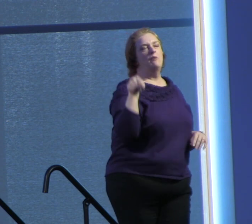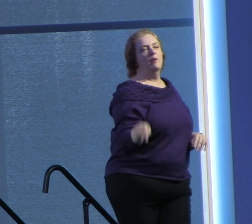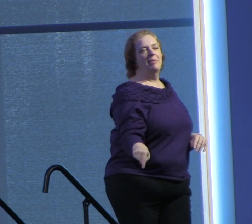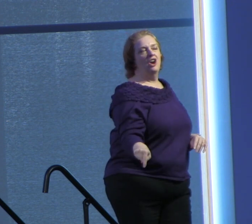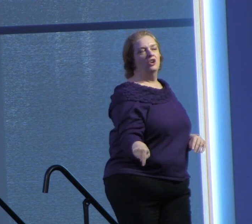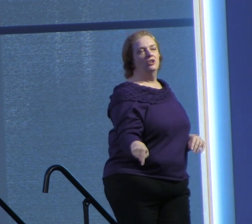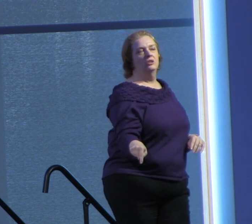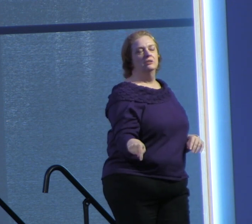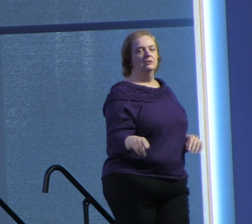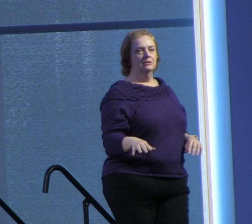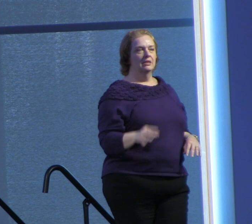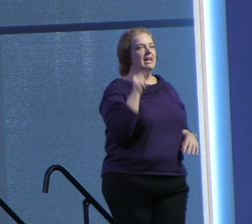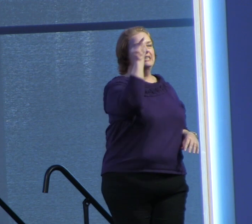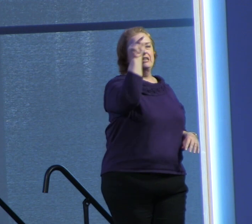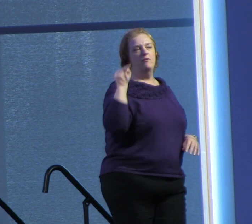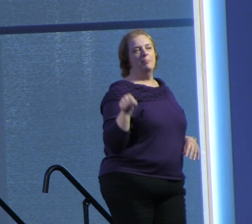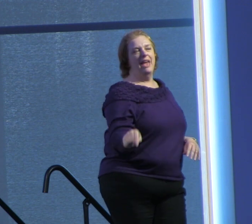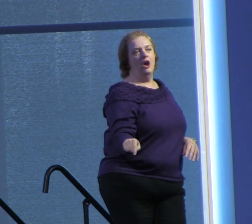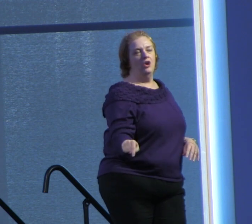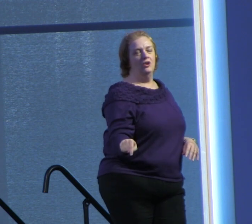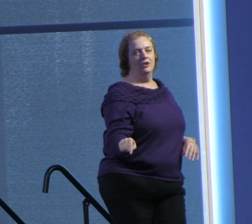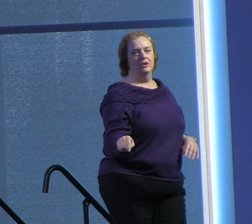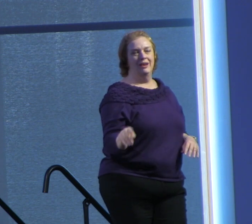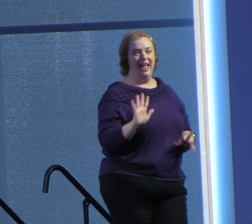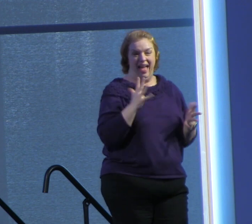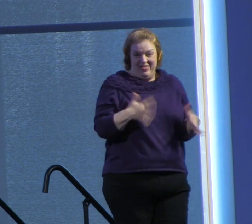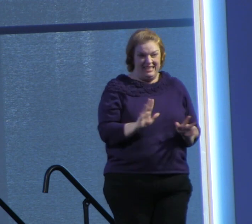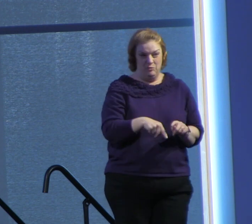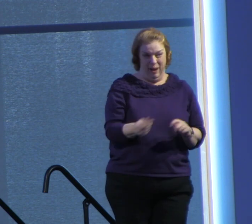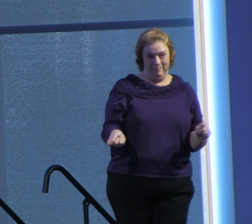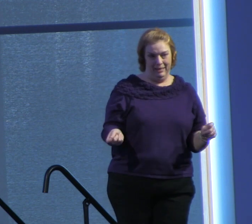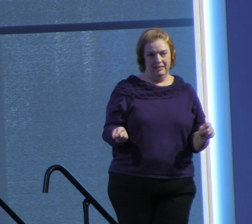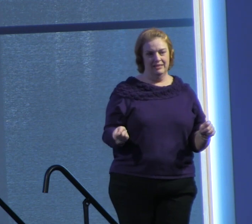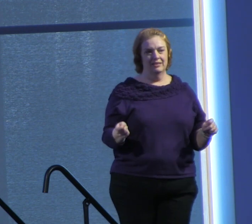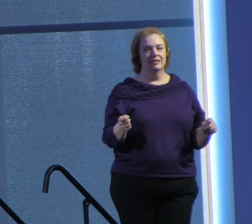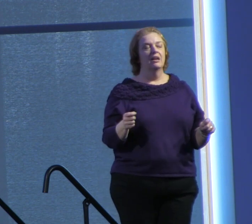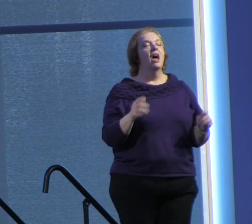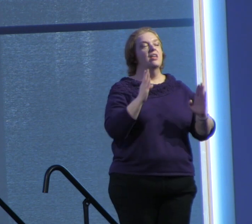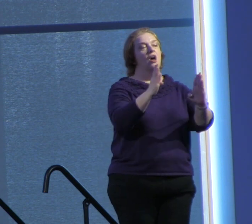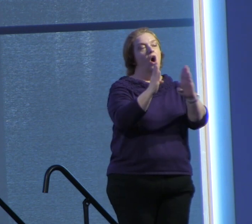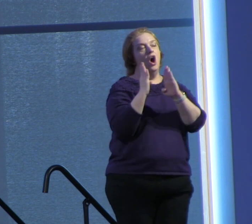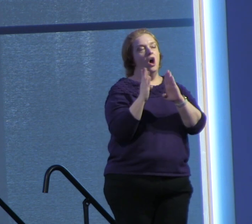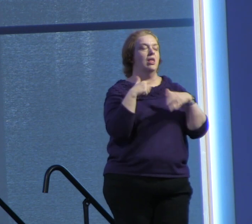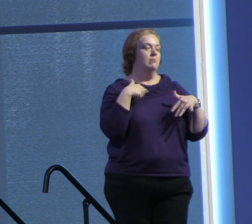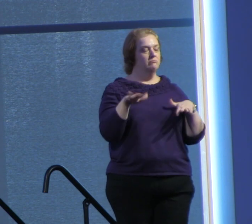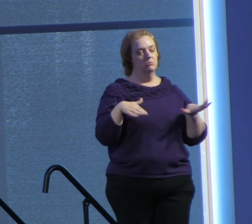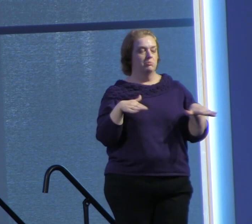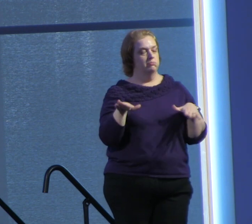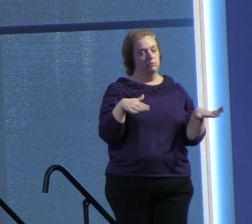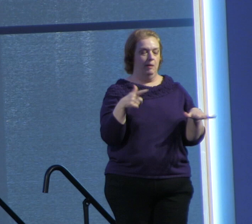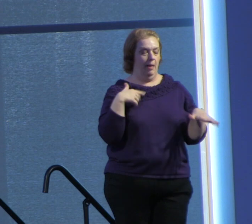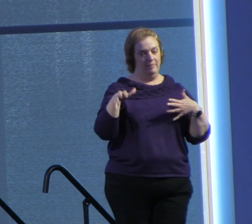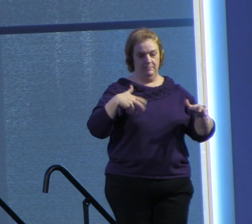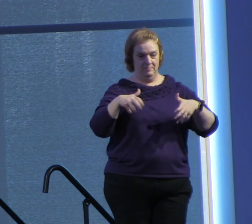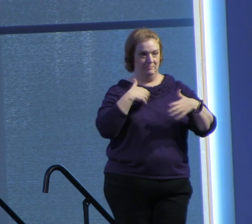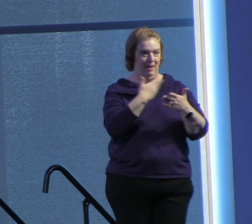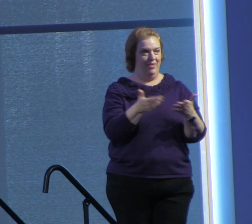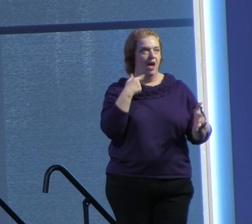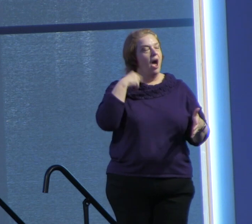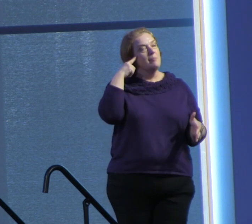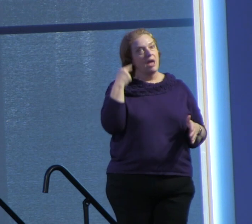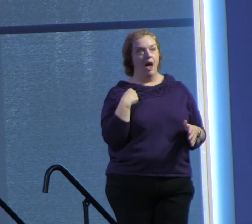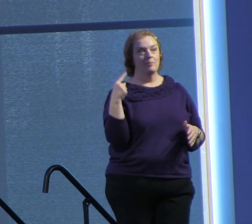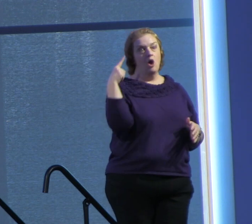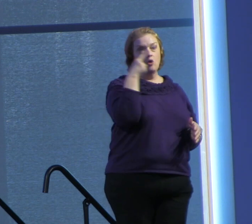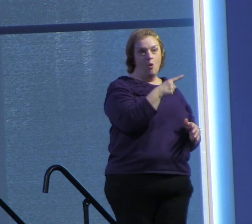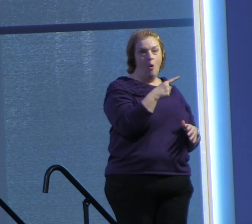And that's a wrap. Yeah, thank you. That's a wrap. I go down the long hallway, I'm getting all my stuff, and I'm like, I'm gonna go to the Modern and hang